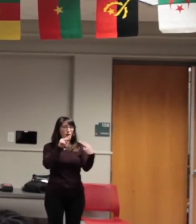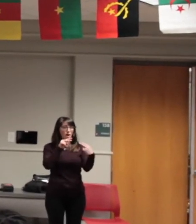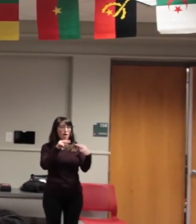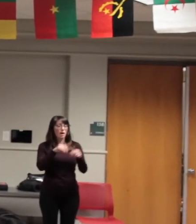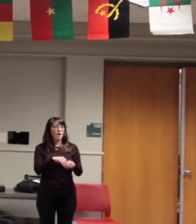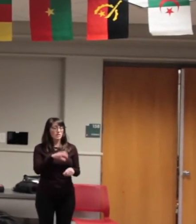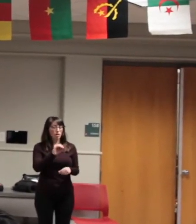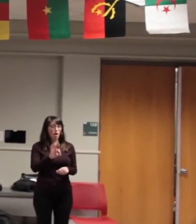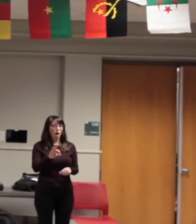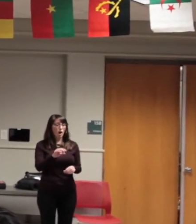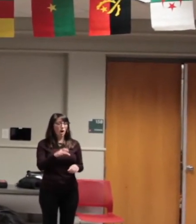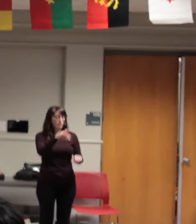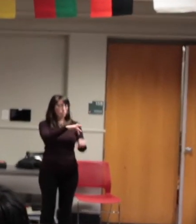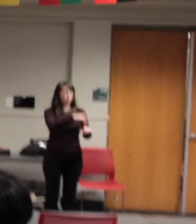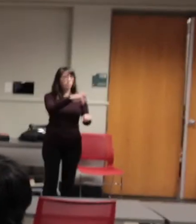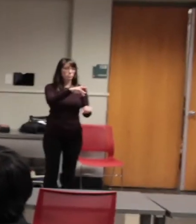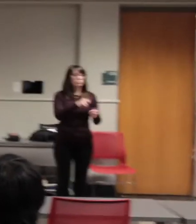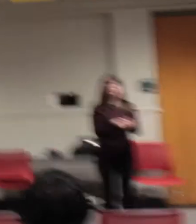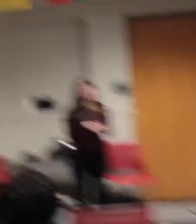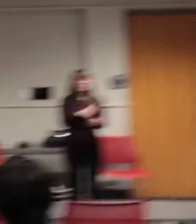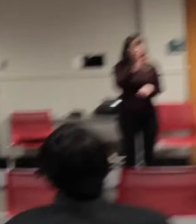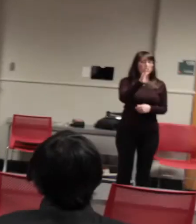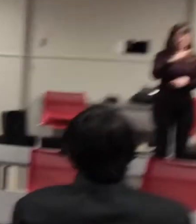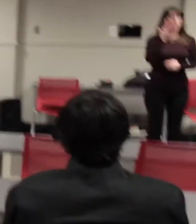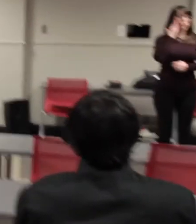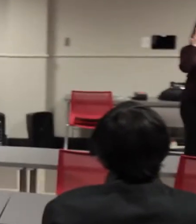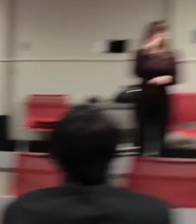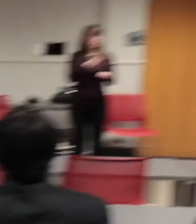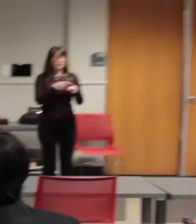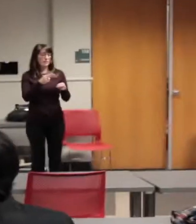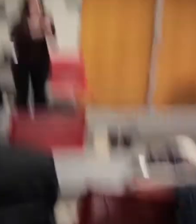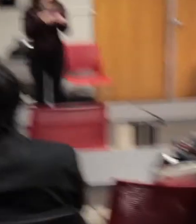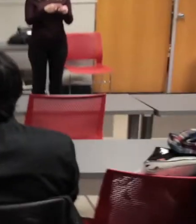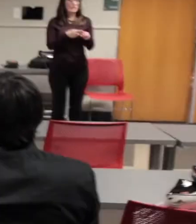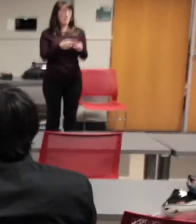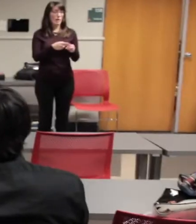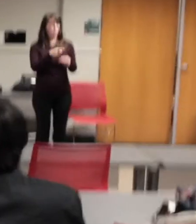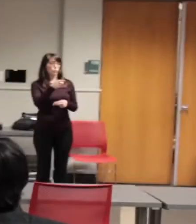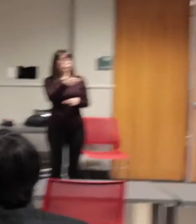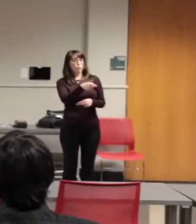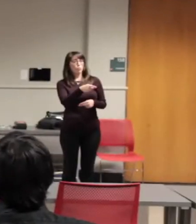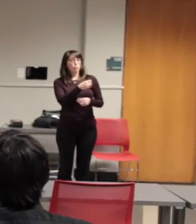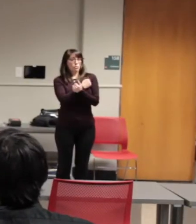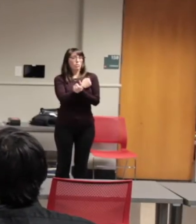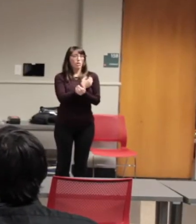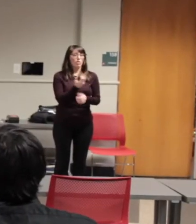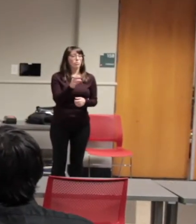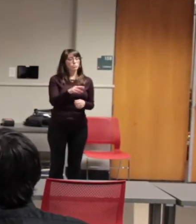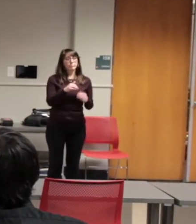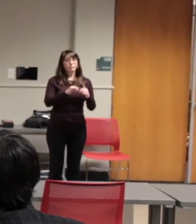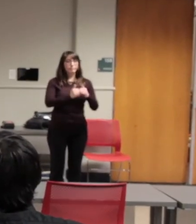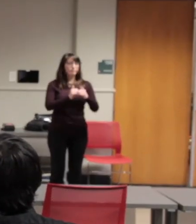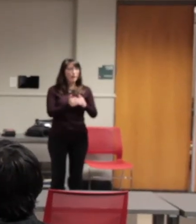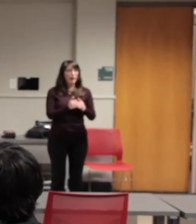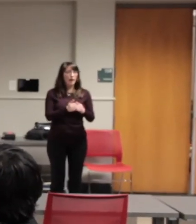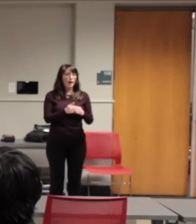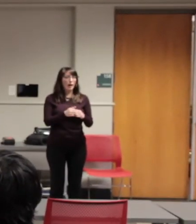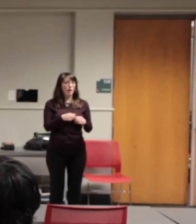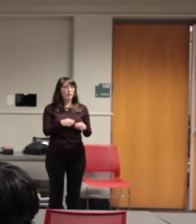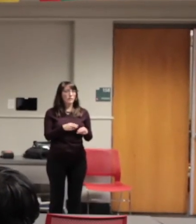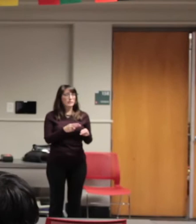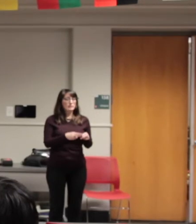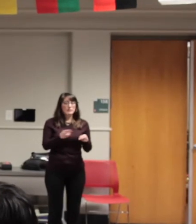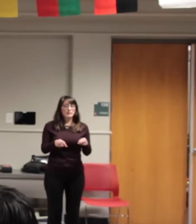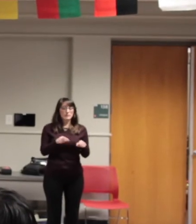pressed, because I'll never know the name of the one you love now, or how they tempt you to skip your last